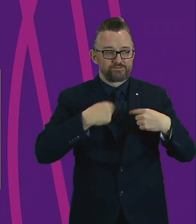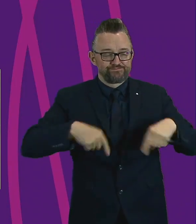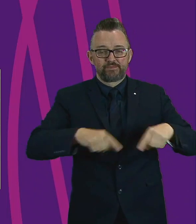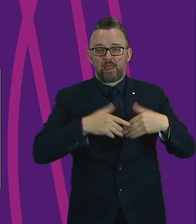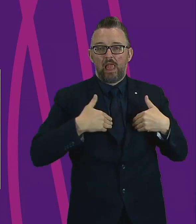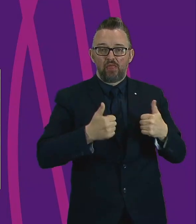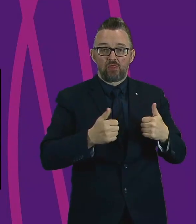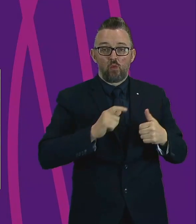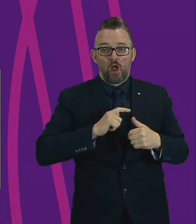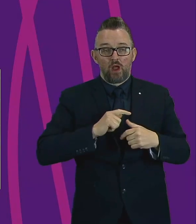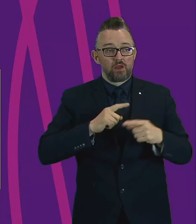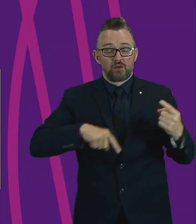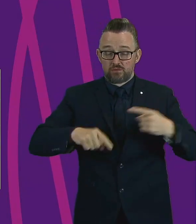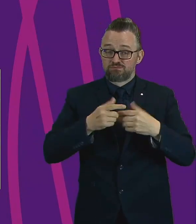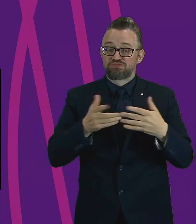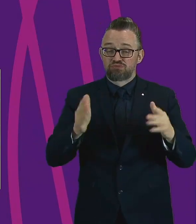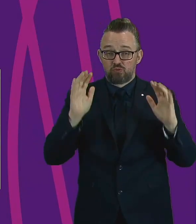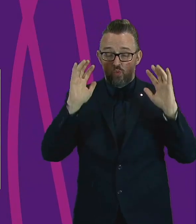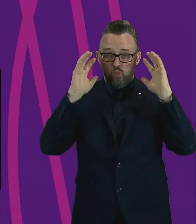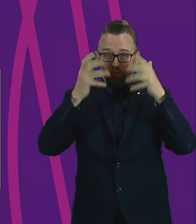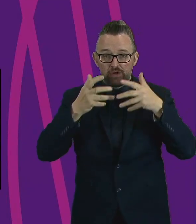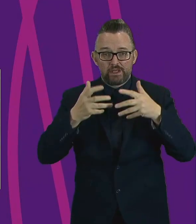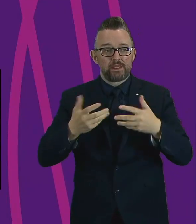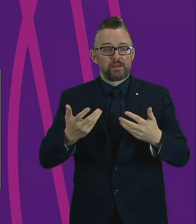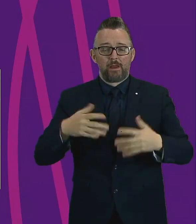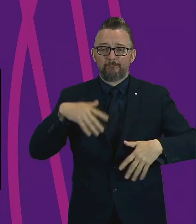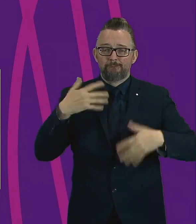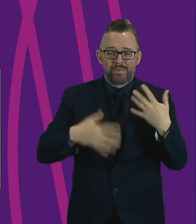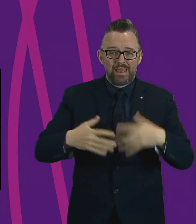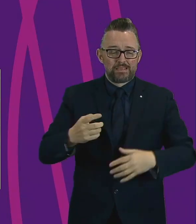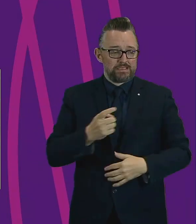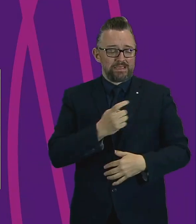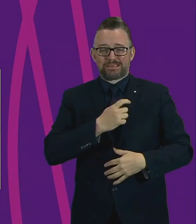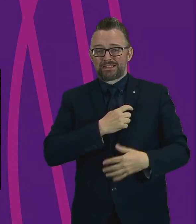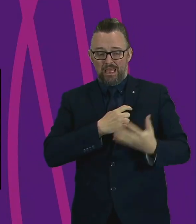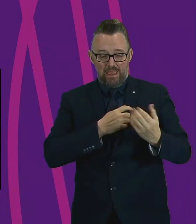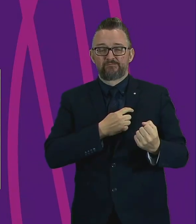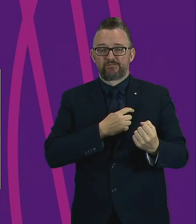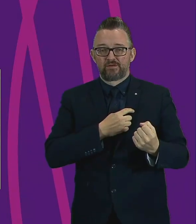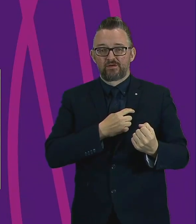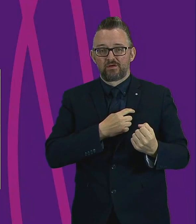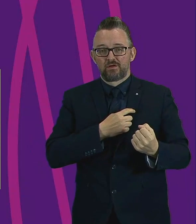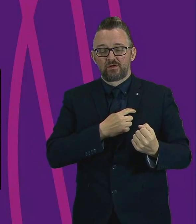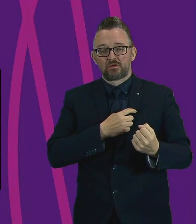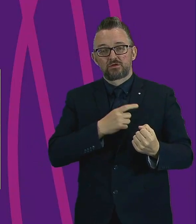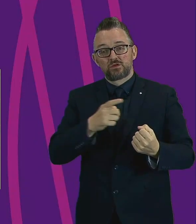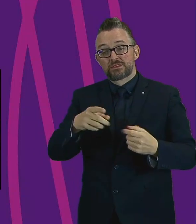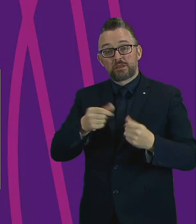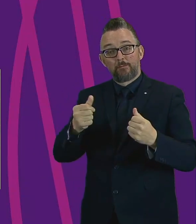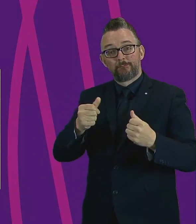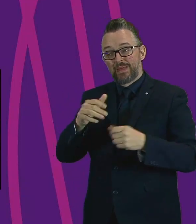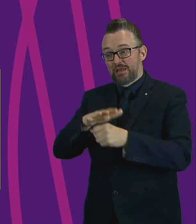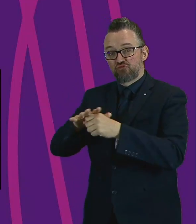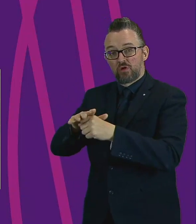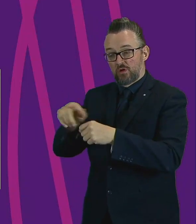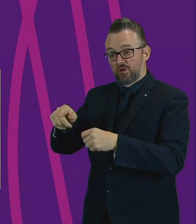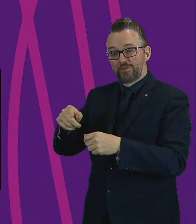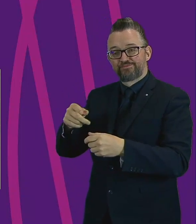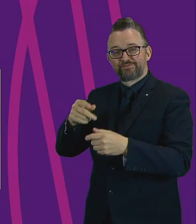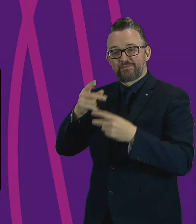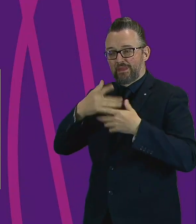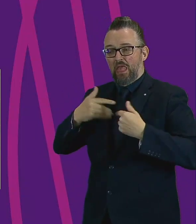worry, continuing pain and anxiety for many. Stopping large and important areas of healthcare was never a decision I